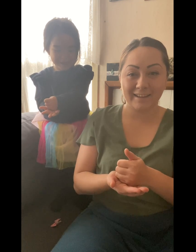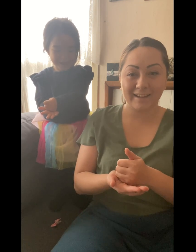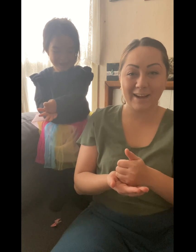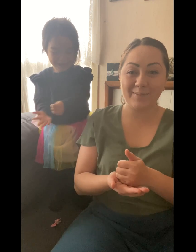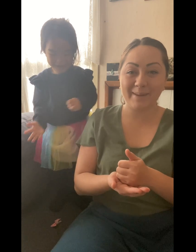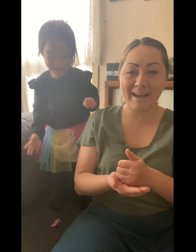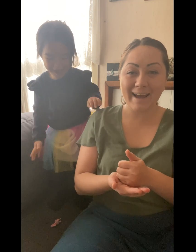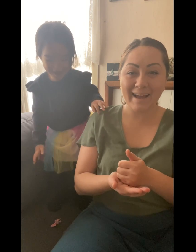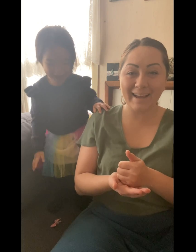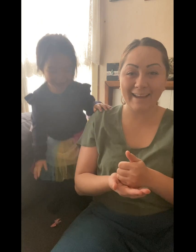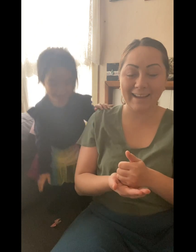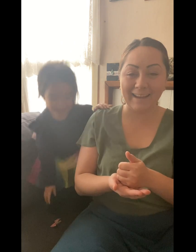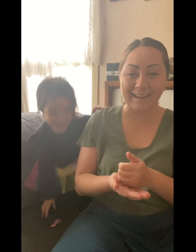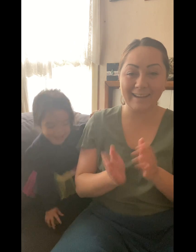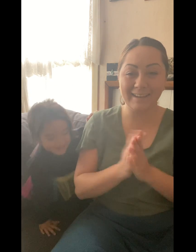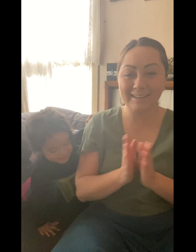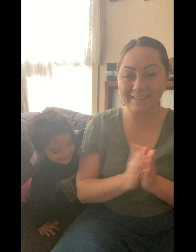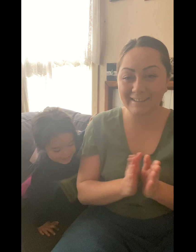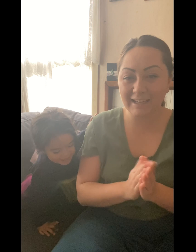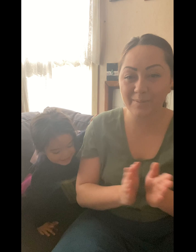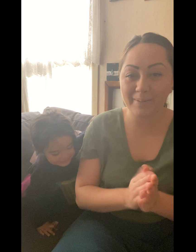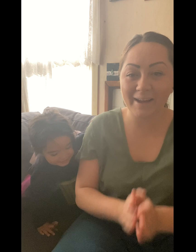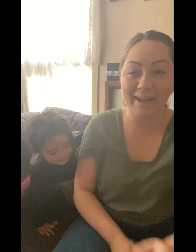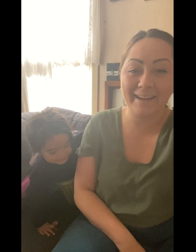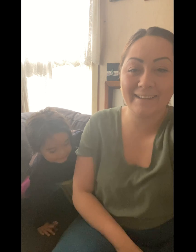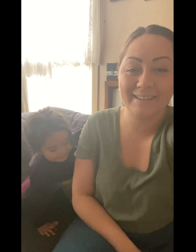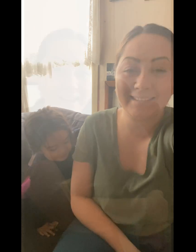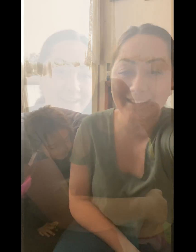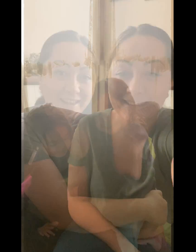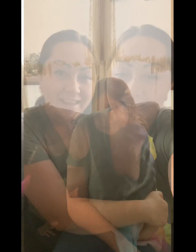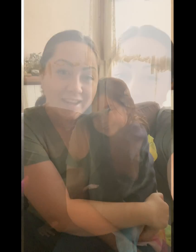Ka pai! Ka pai! Thank you